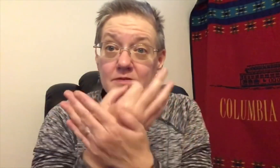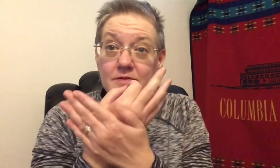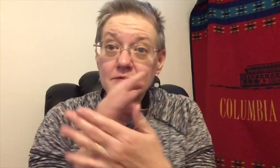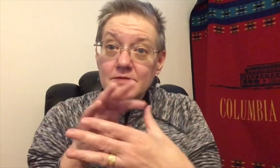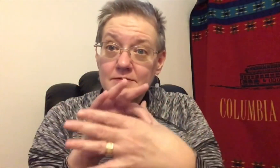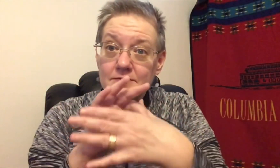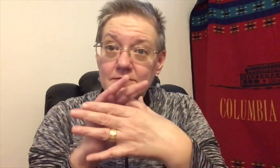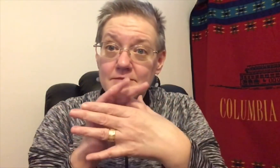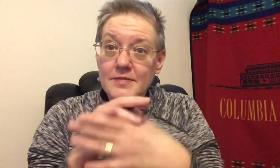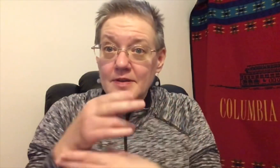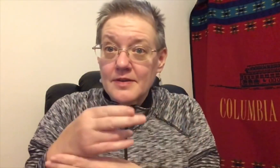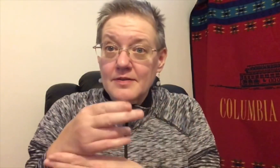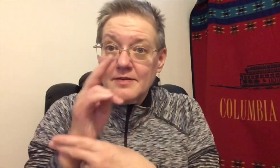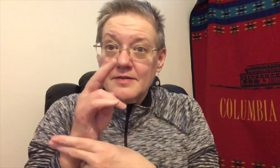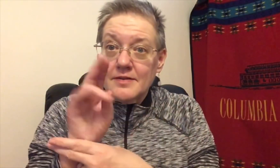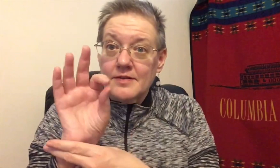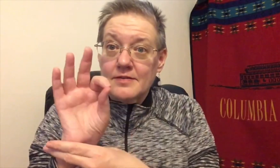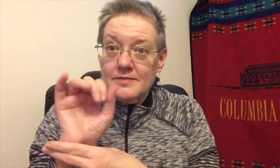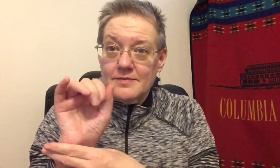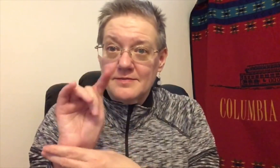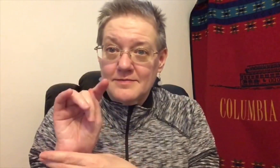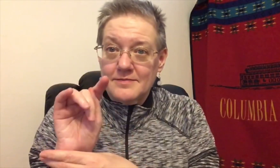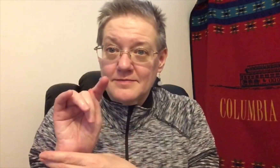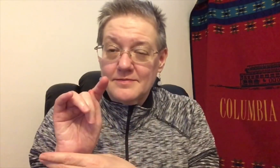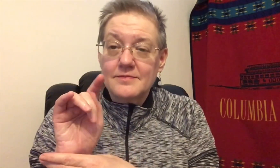Pick fresh meat that's high in fat.